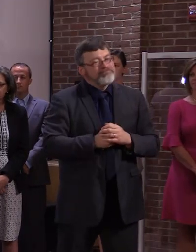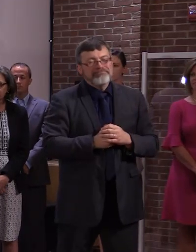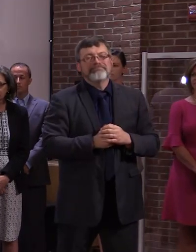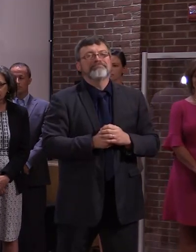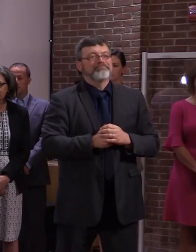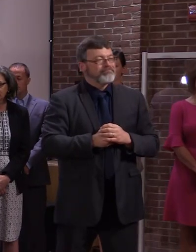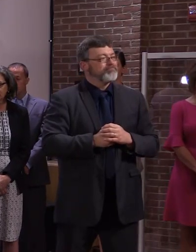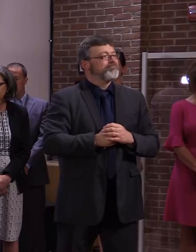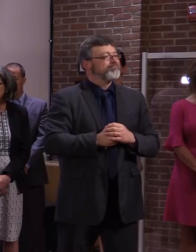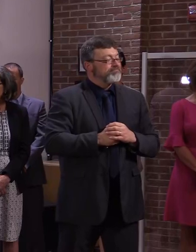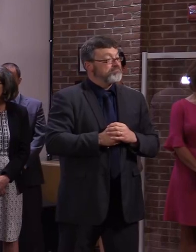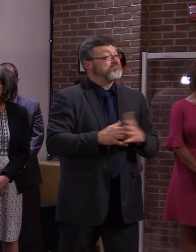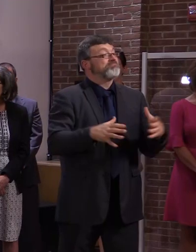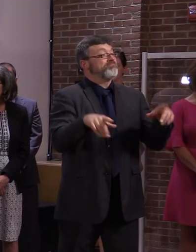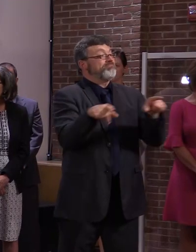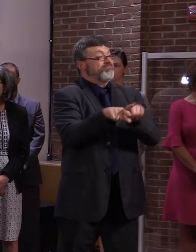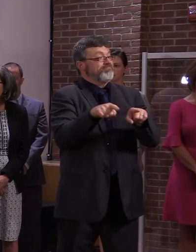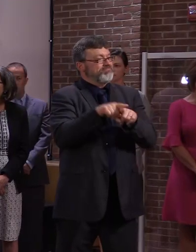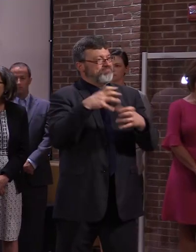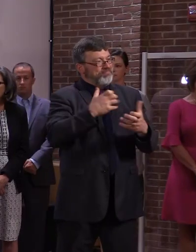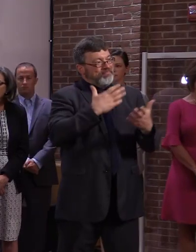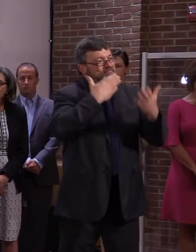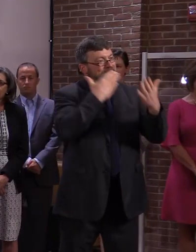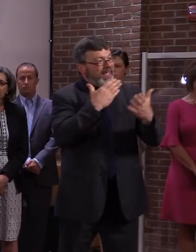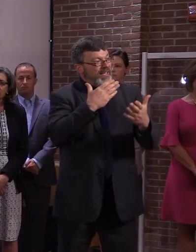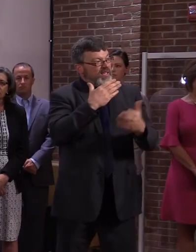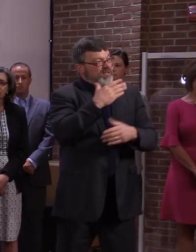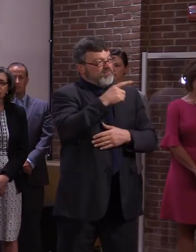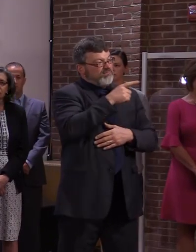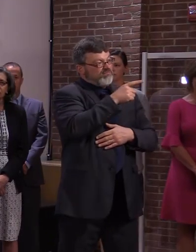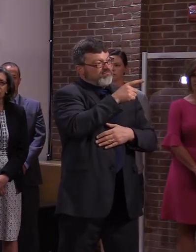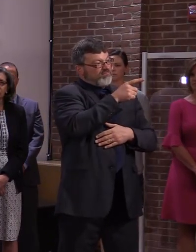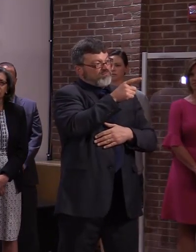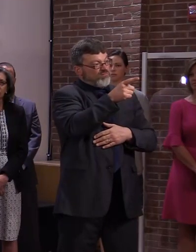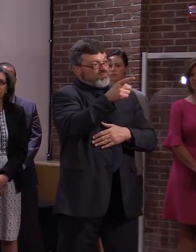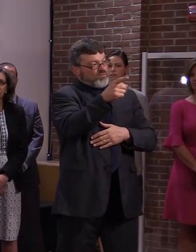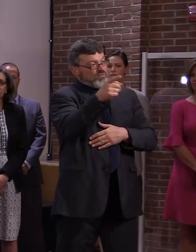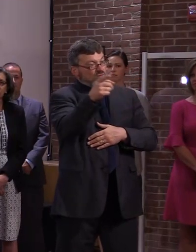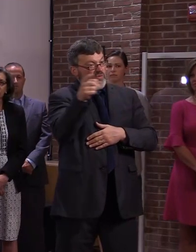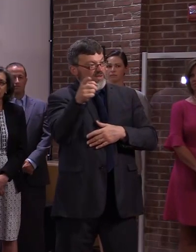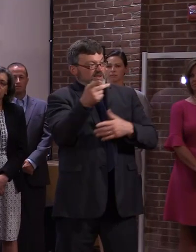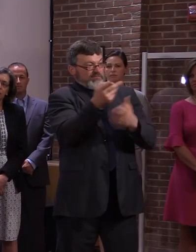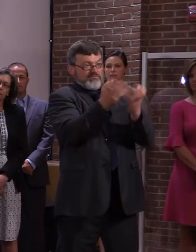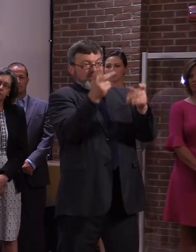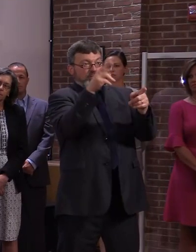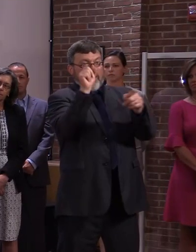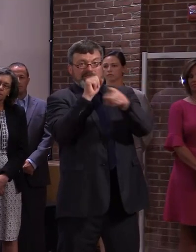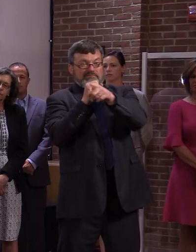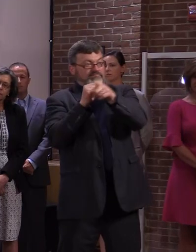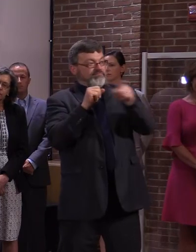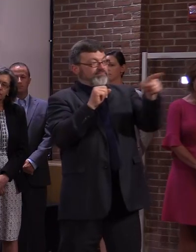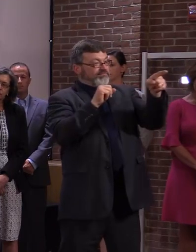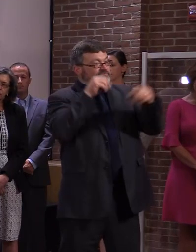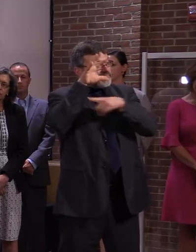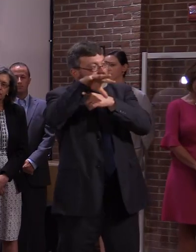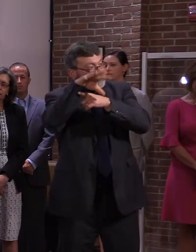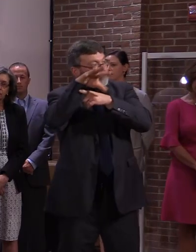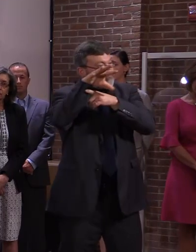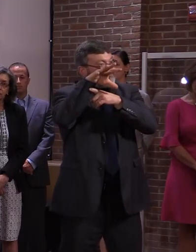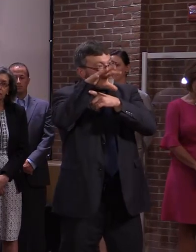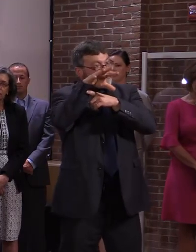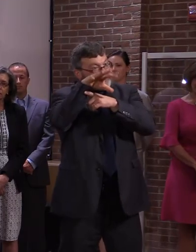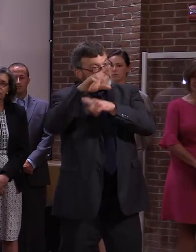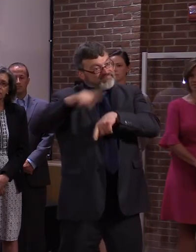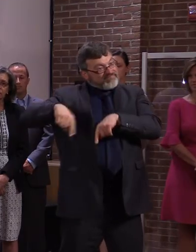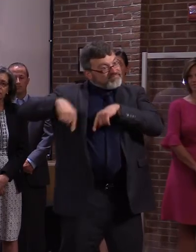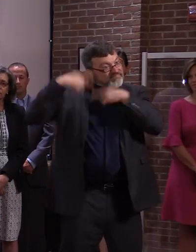I also want to thank you, the members of the press, the broadcasters who carry